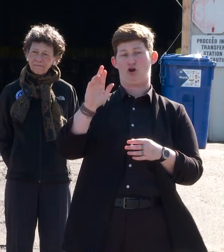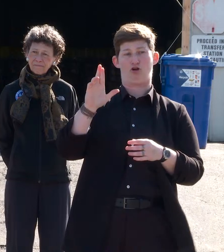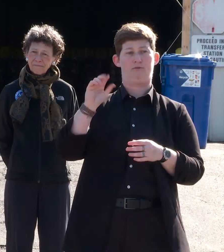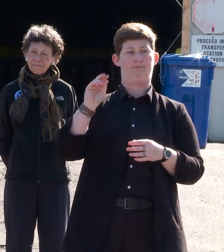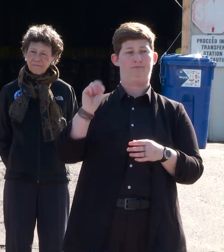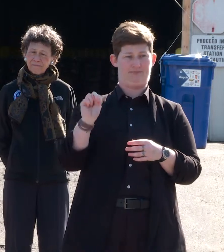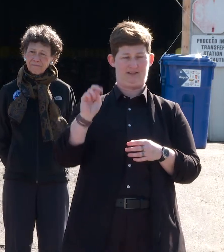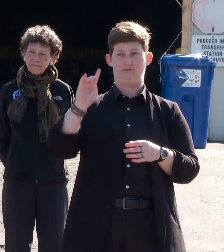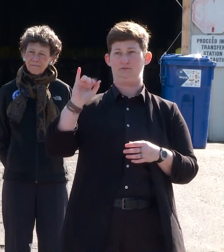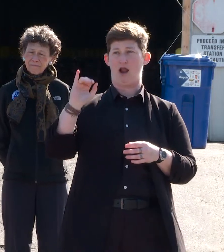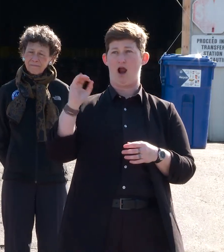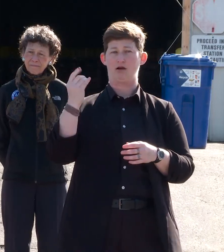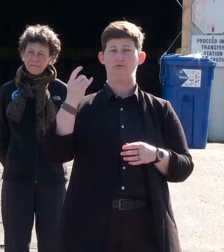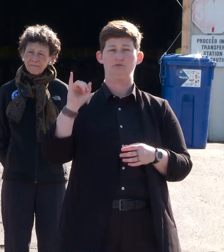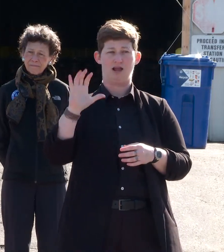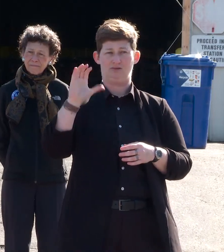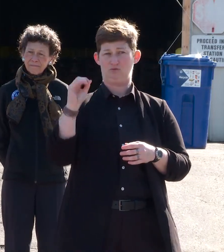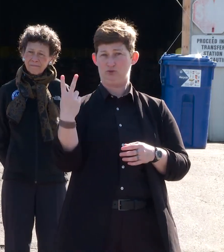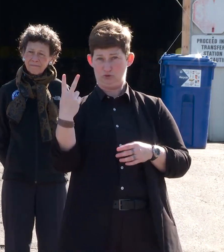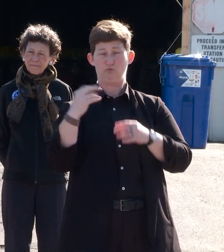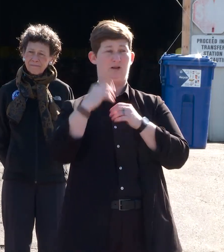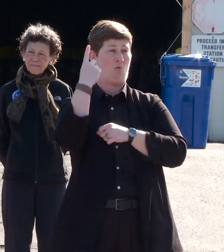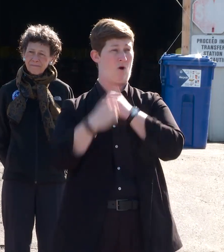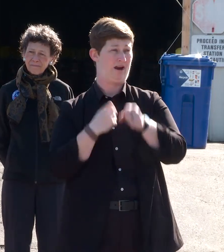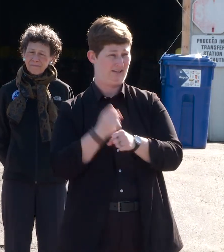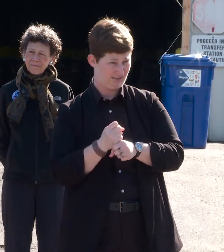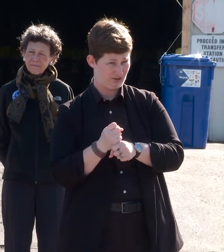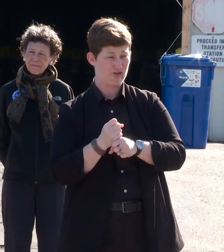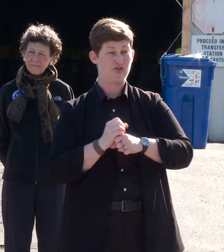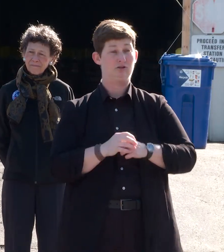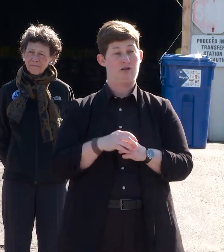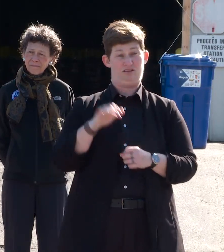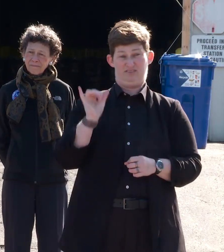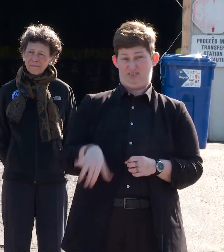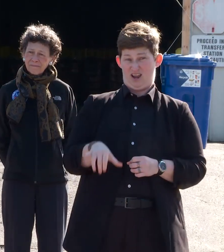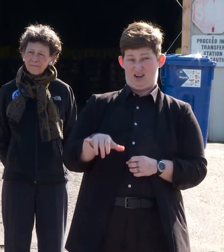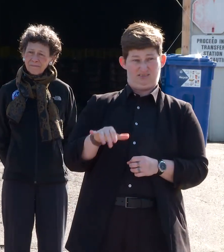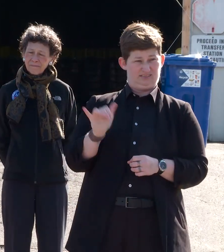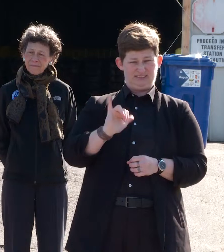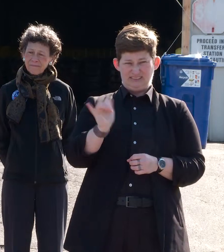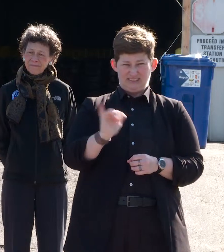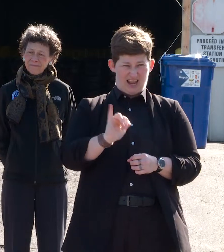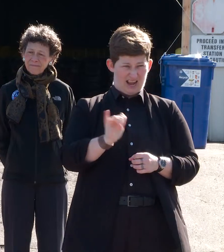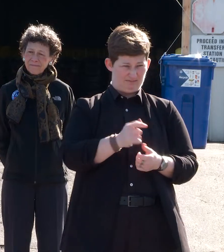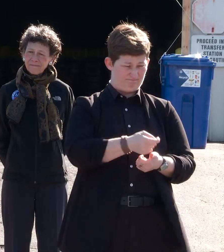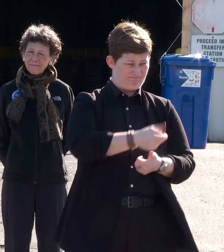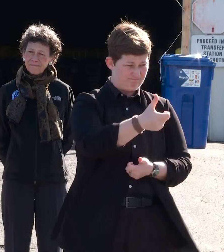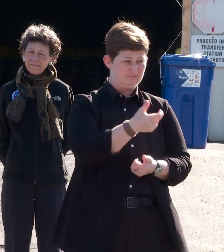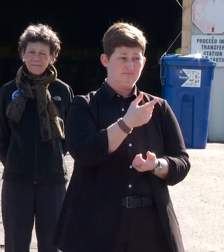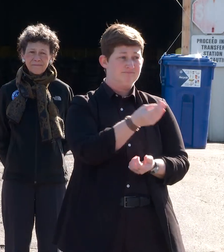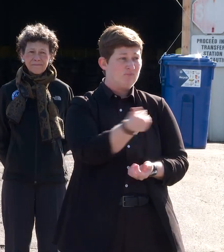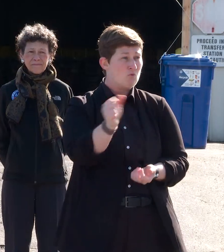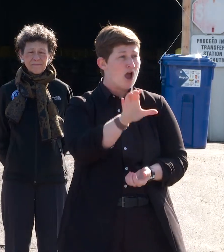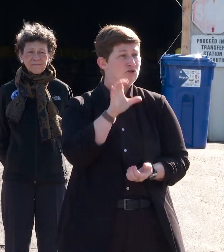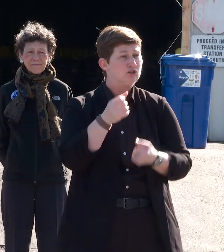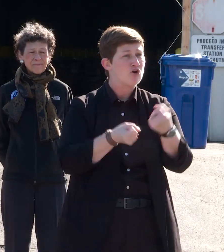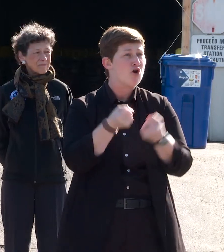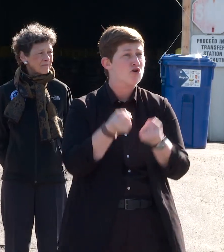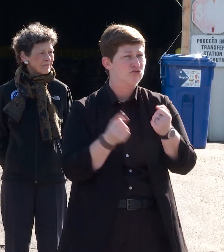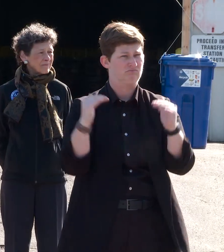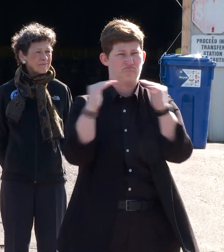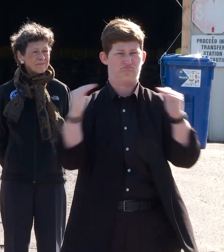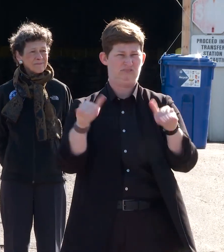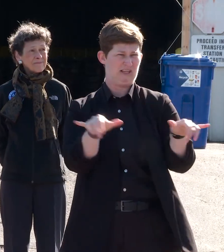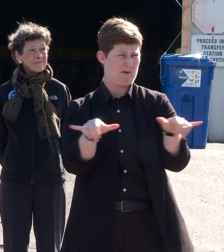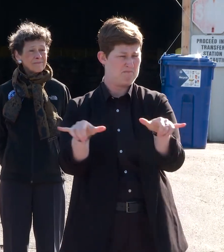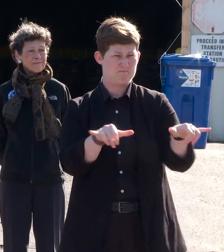million cars off the road. So you think you just throw away one thing, but when you put everybody's one things together, it makes a huge